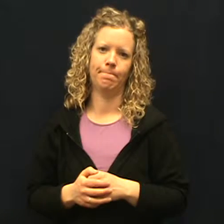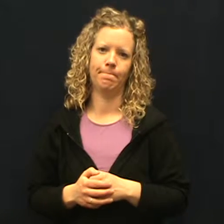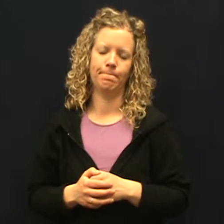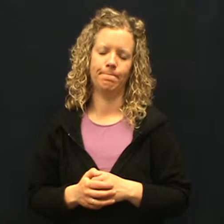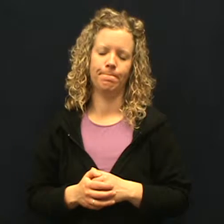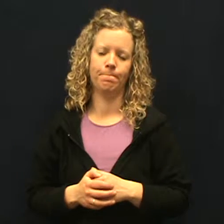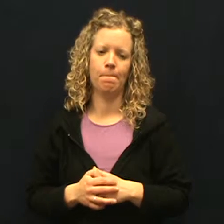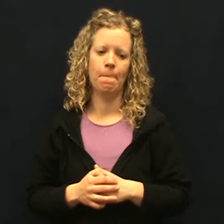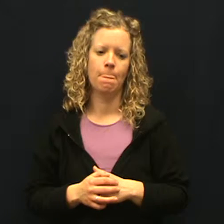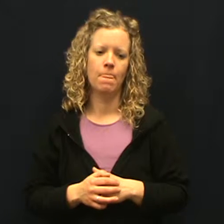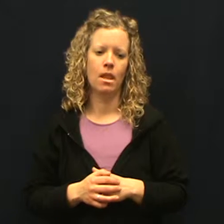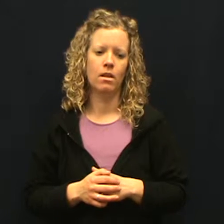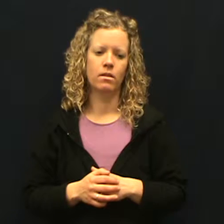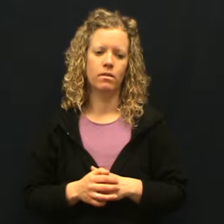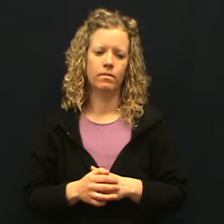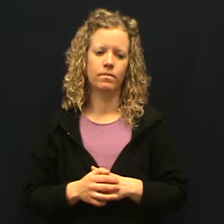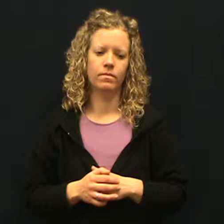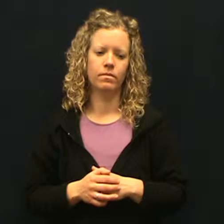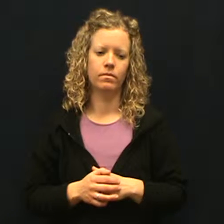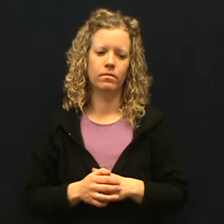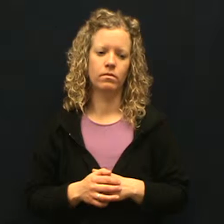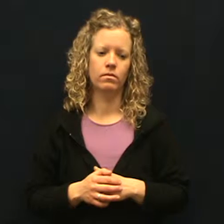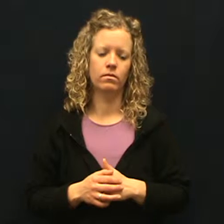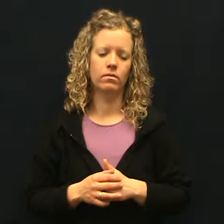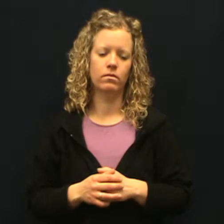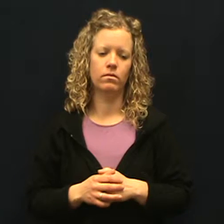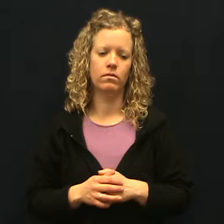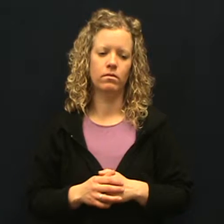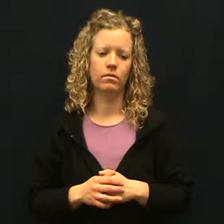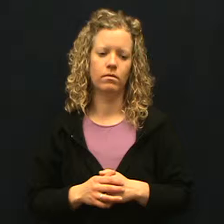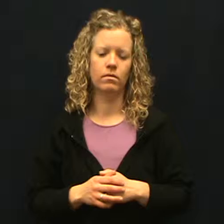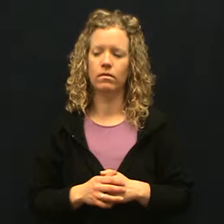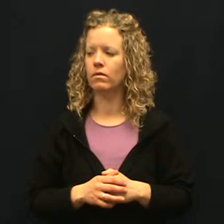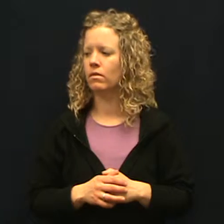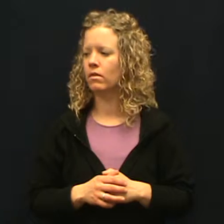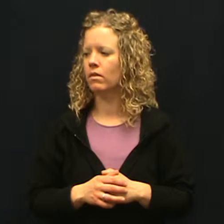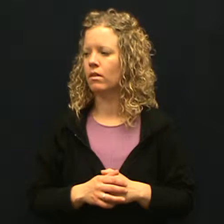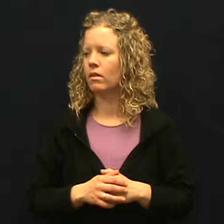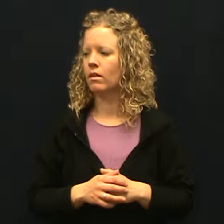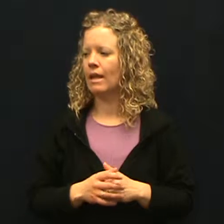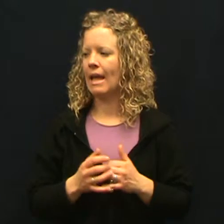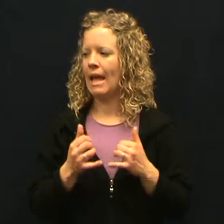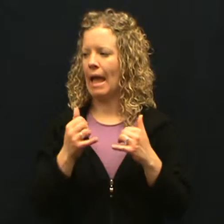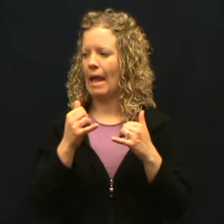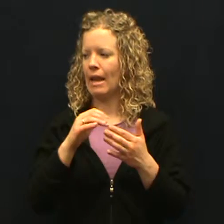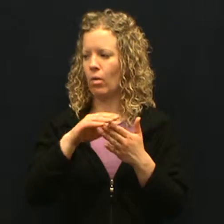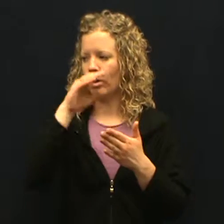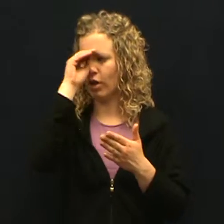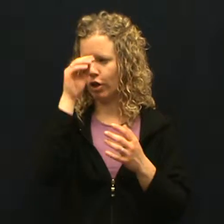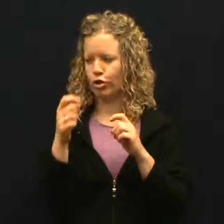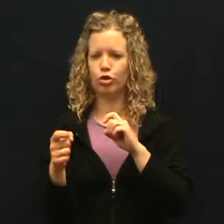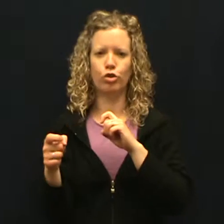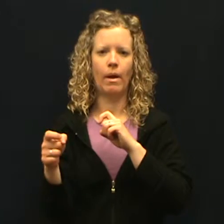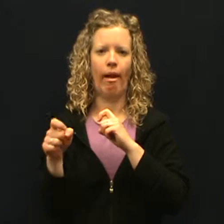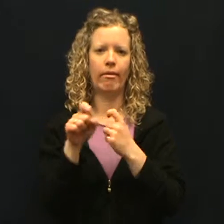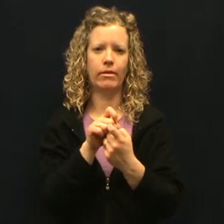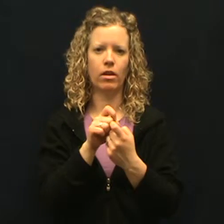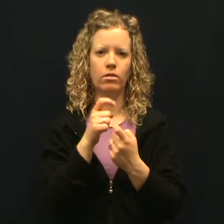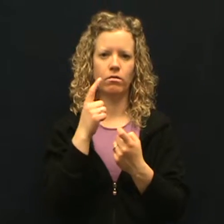Okay, so now we're going to take a look at how to actually adjust for your estimated bad debts. In other words, what are